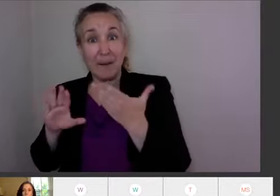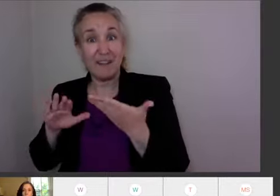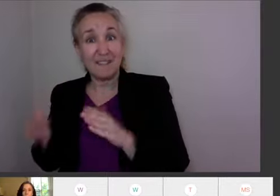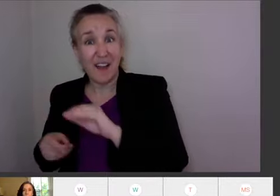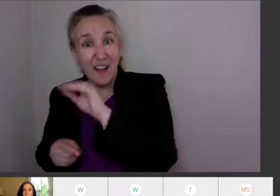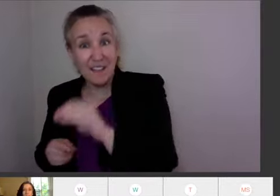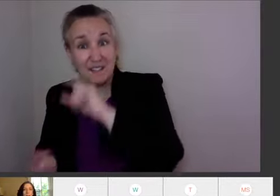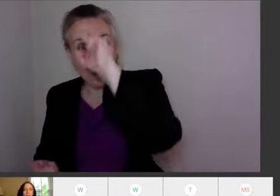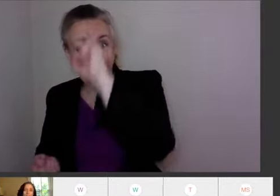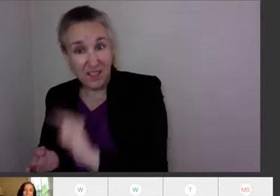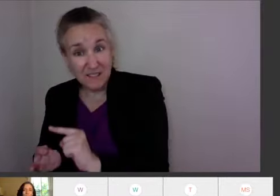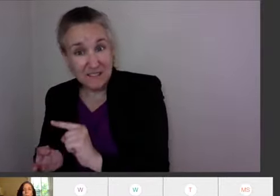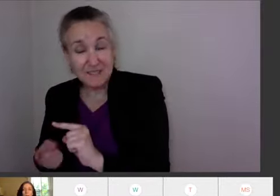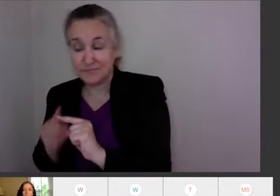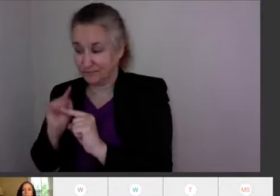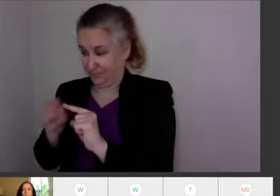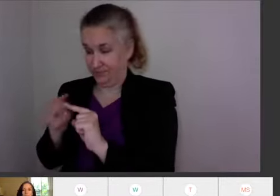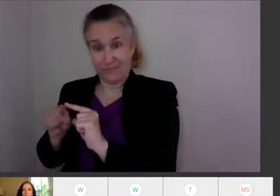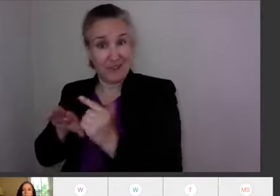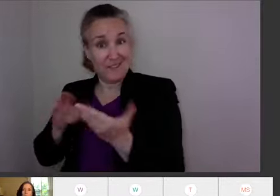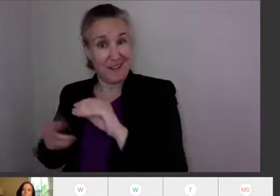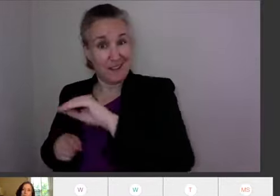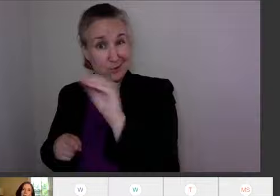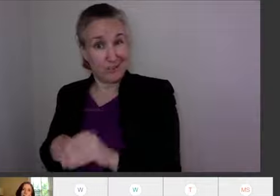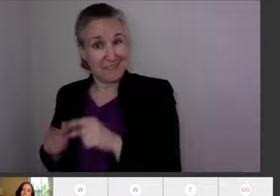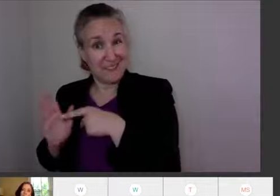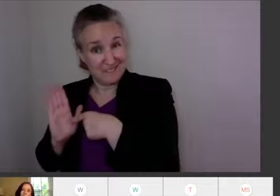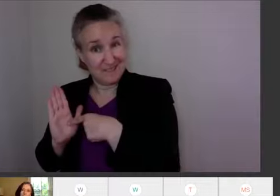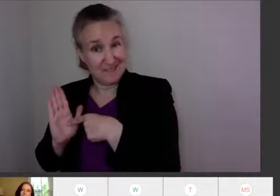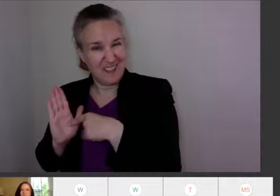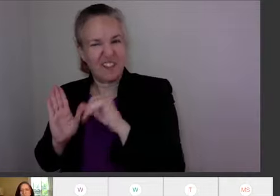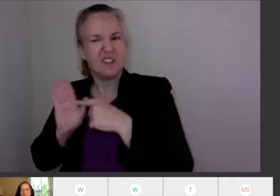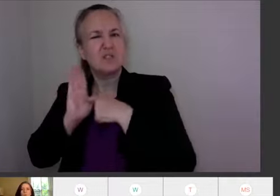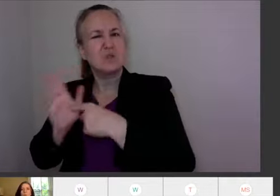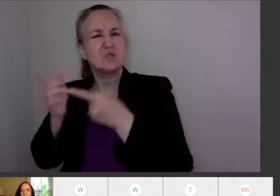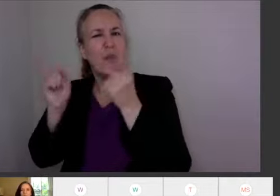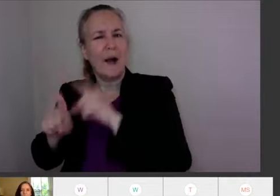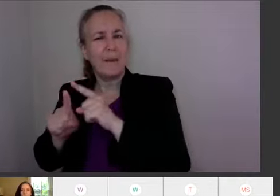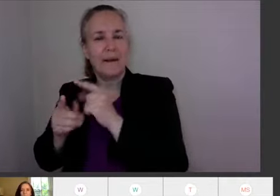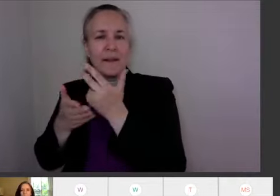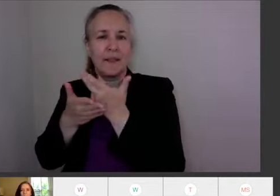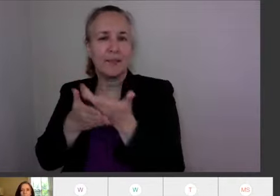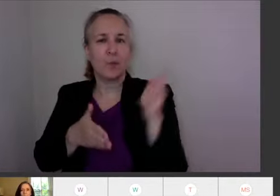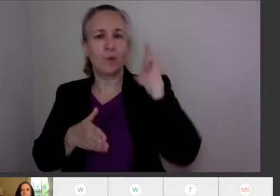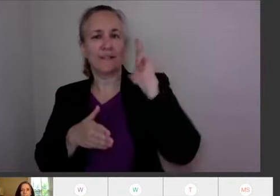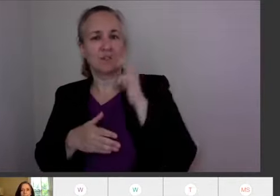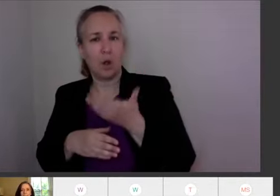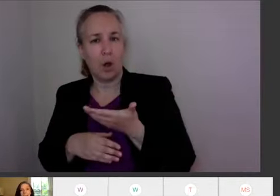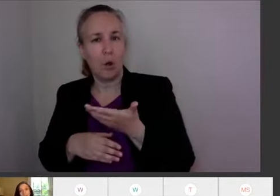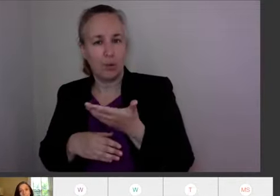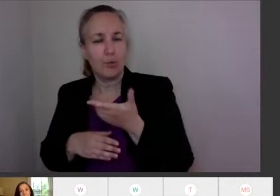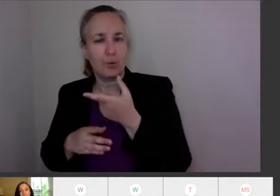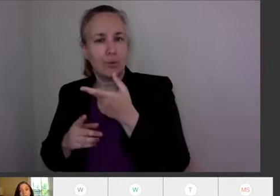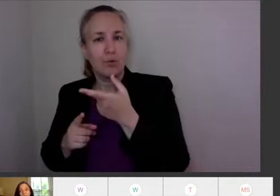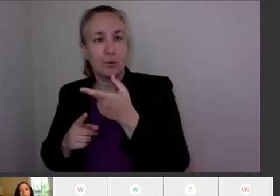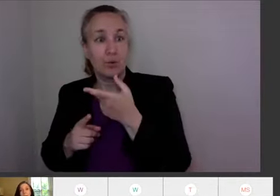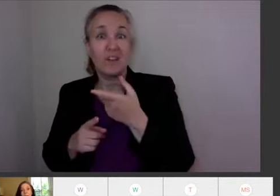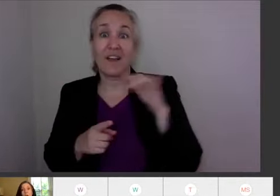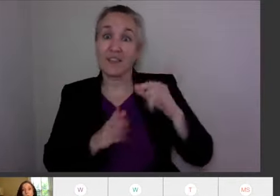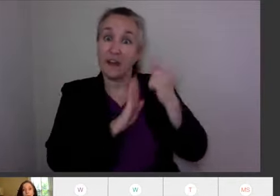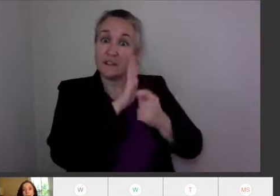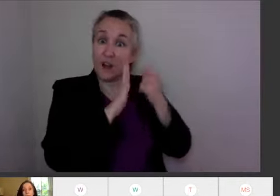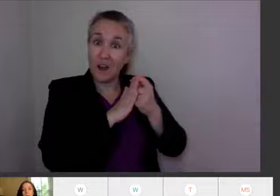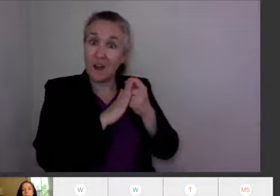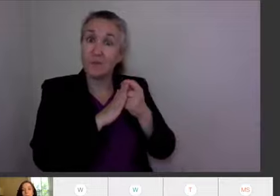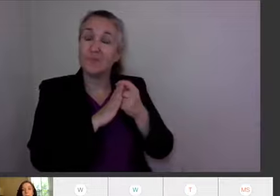rates, those death rates are really reflecting what was happening, 3 weeks ago, when cases were kind